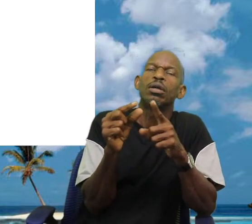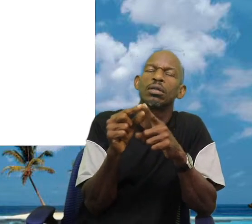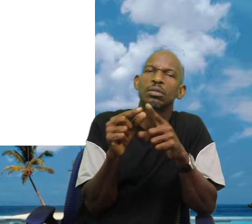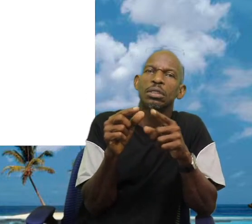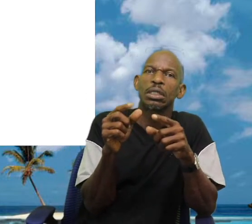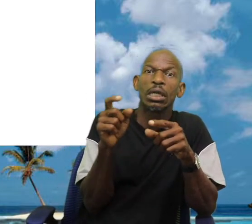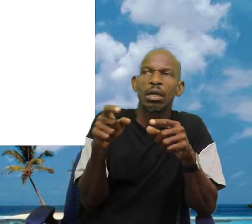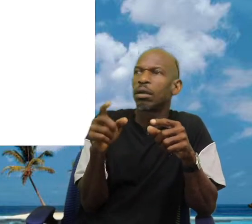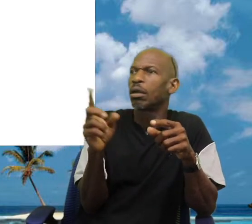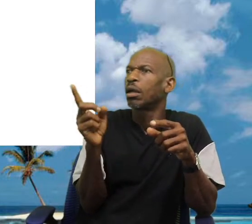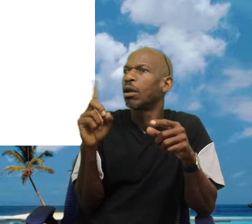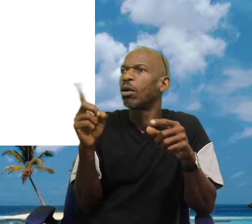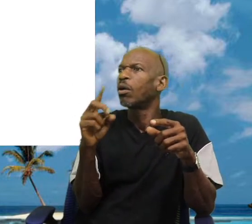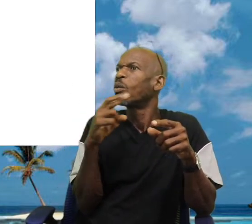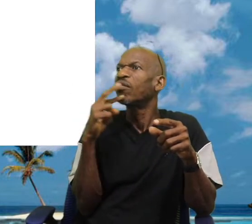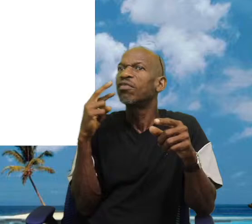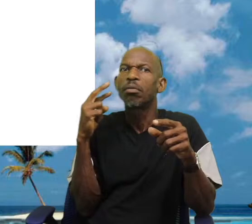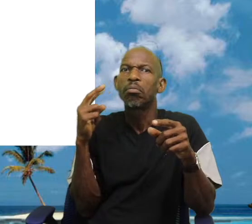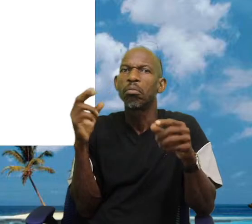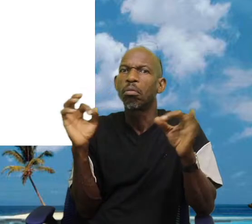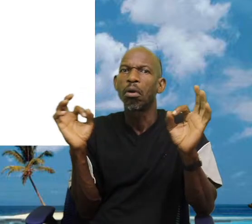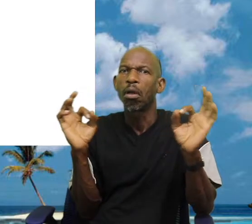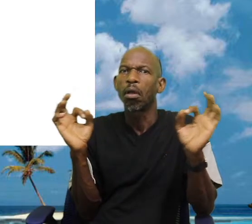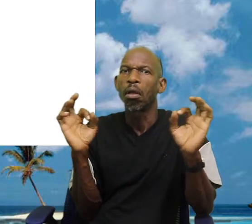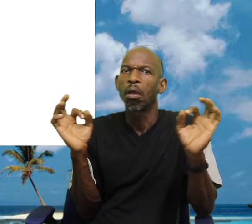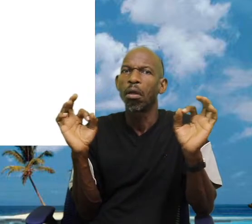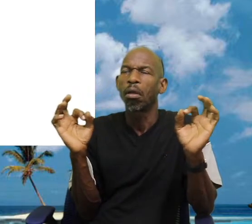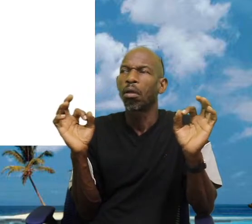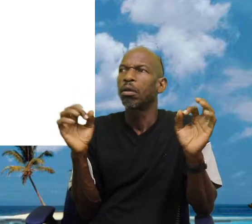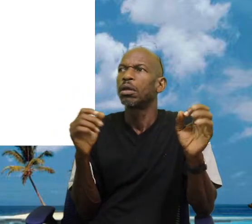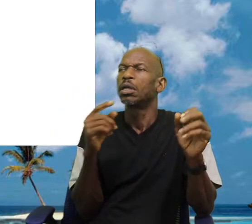So I'll say the new shoes is,